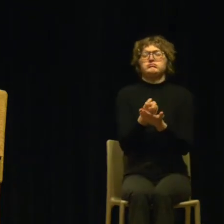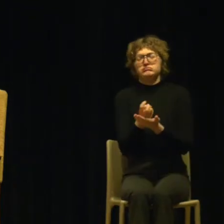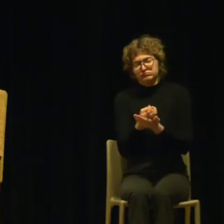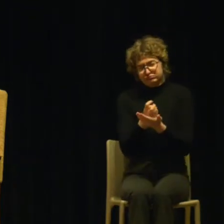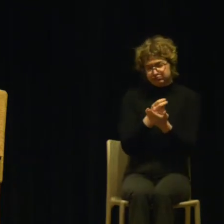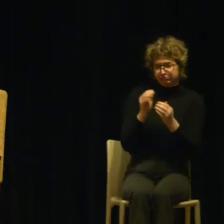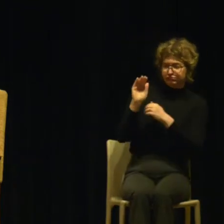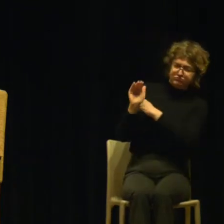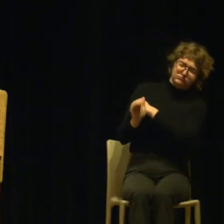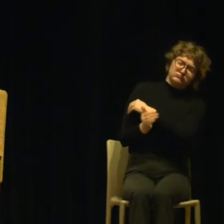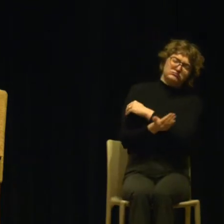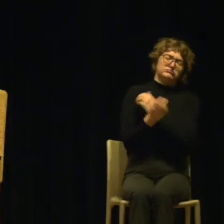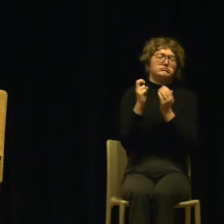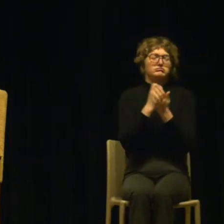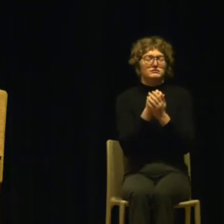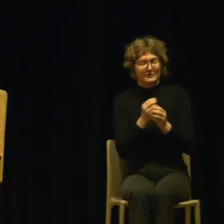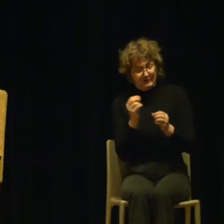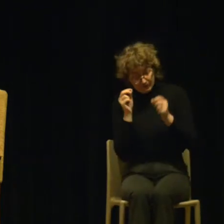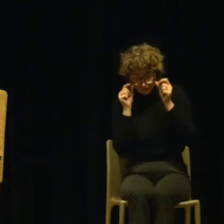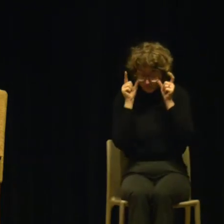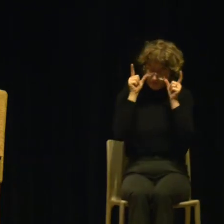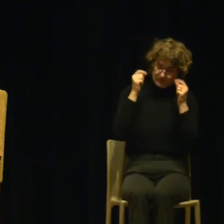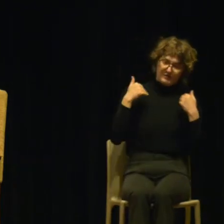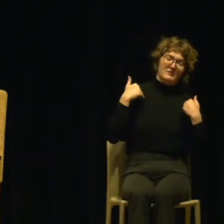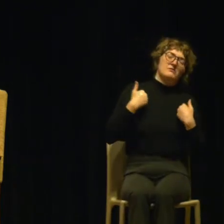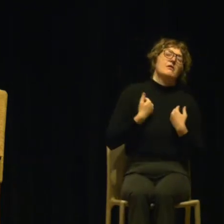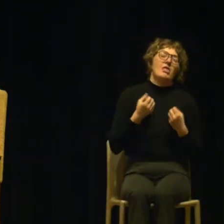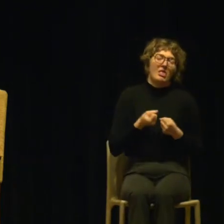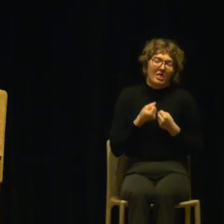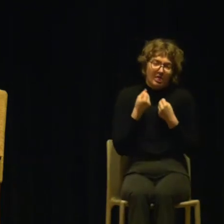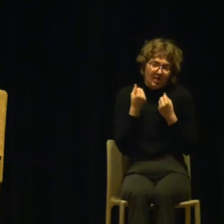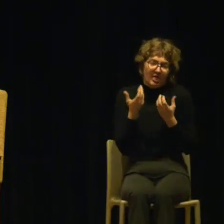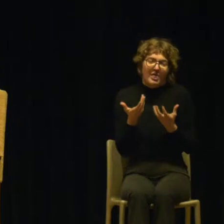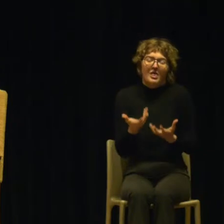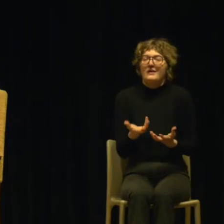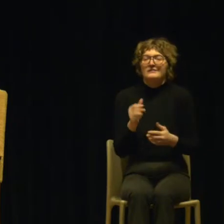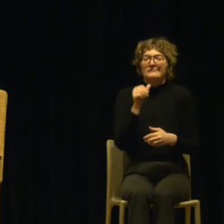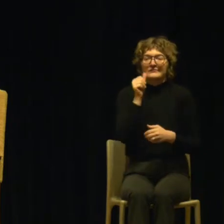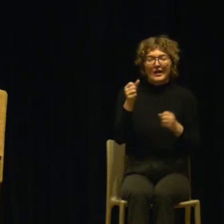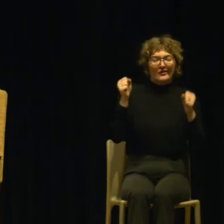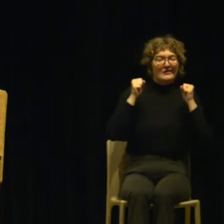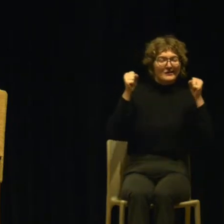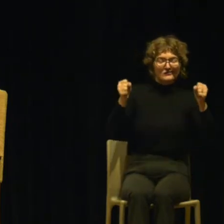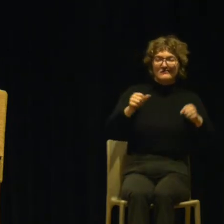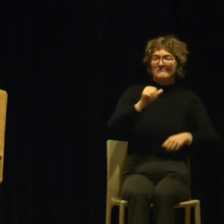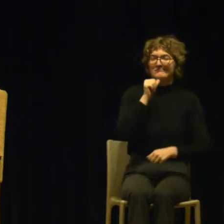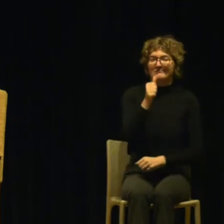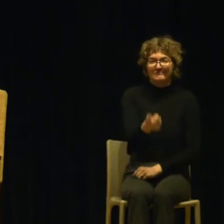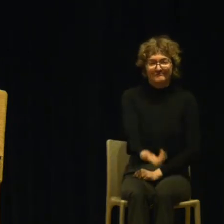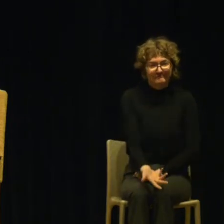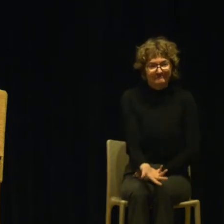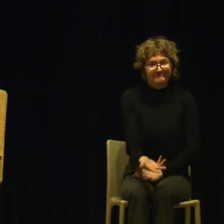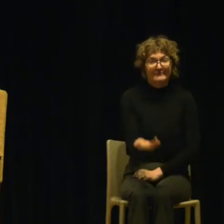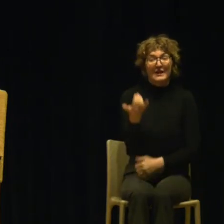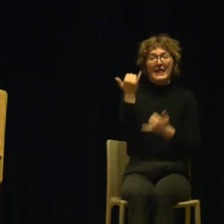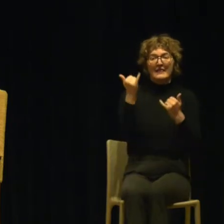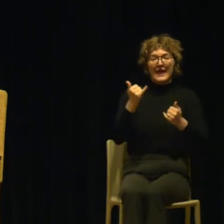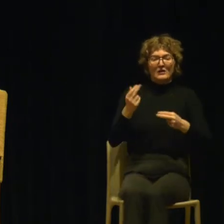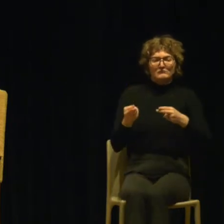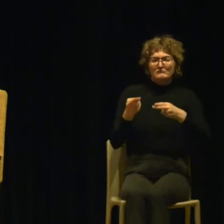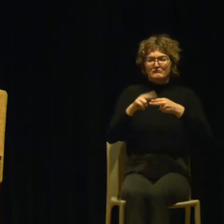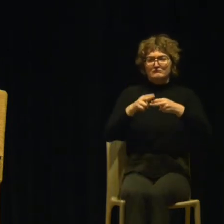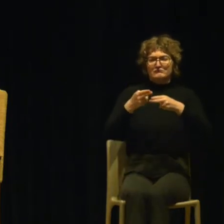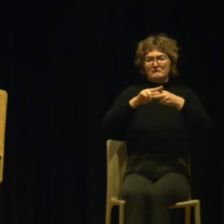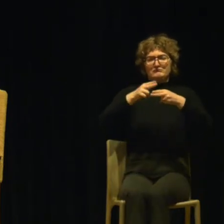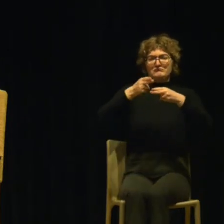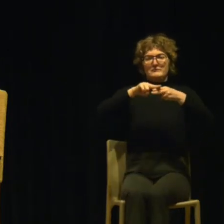guess what? You're tired, you're fatigued the next day, you're not going to exercise. Now you're going to gain weight. Now you're